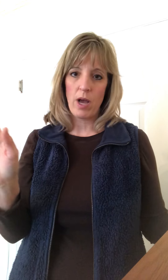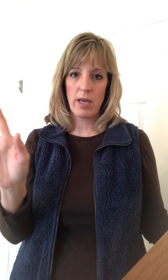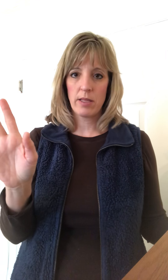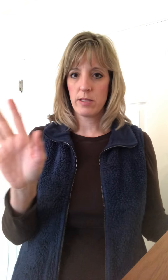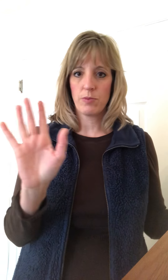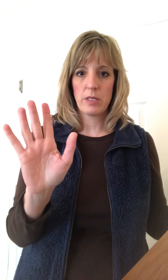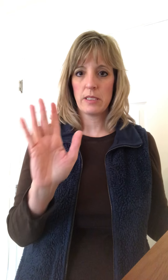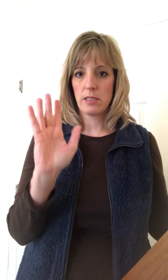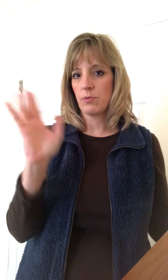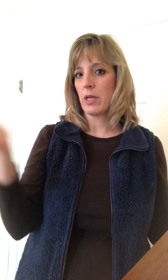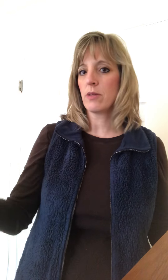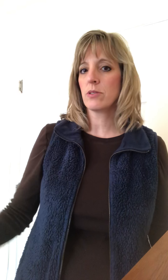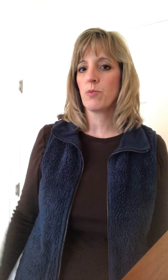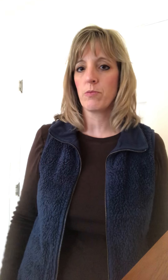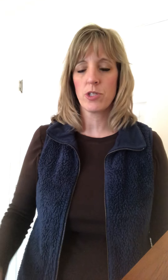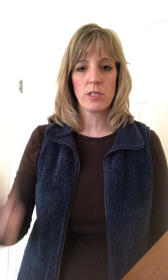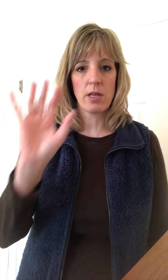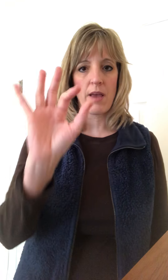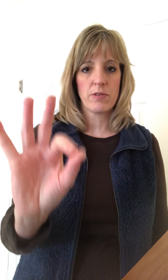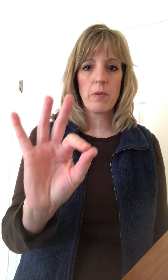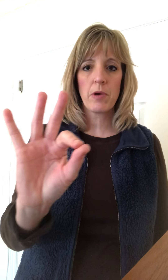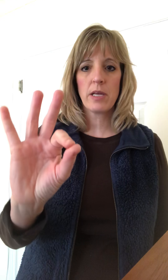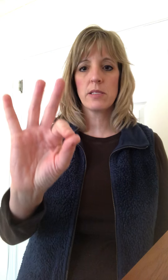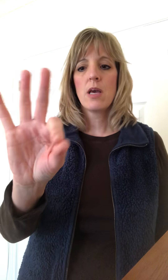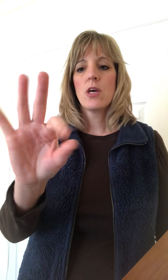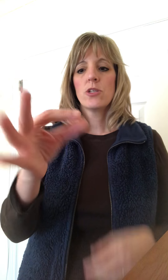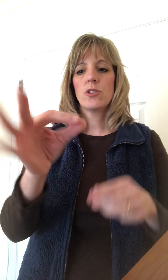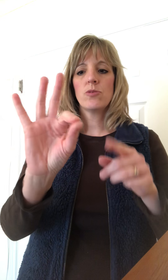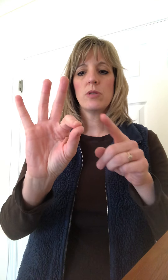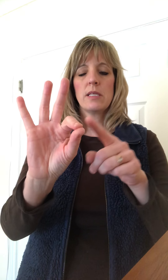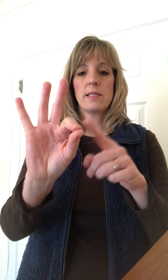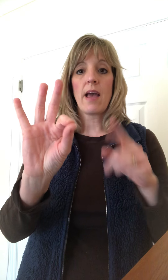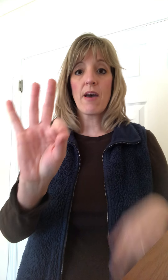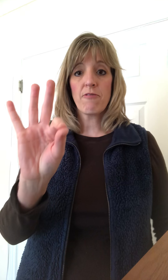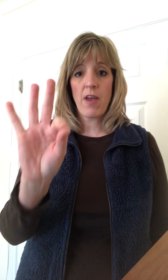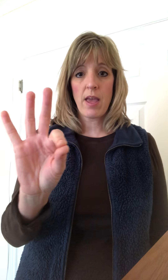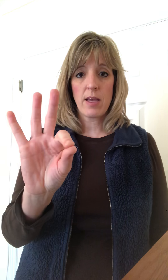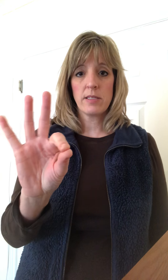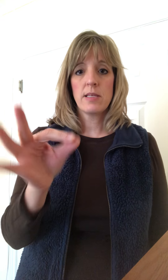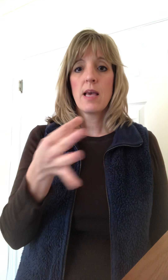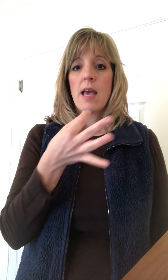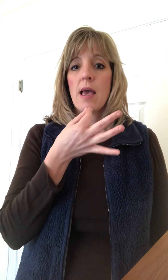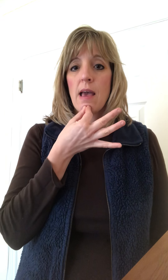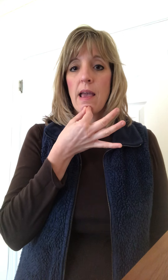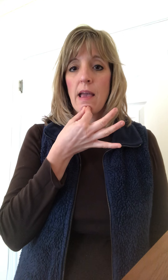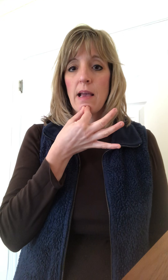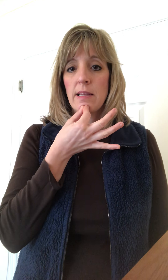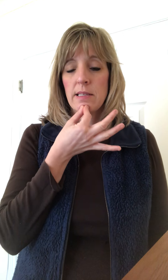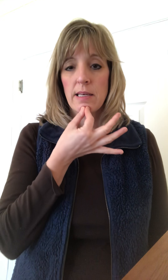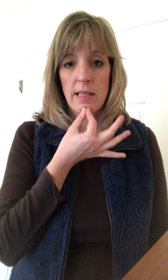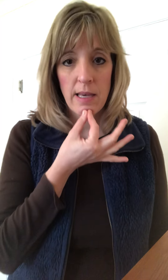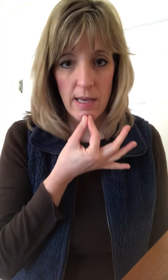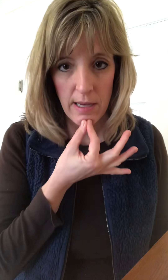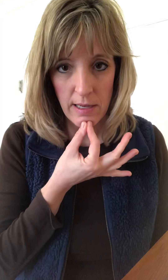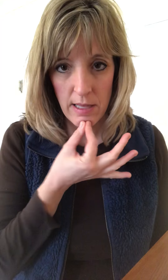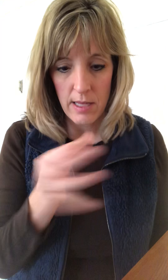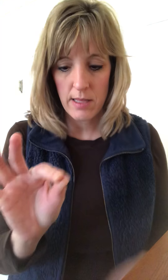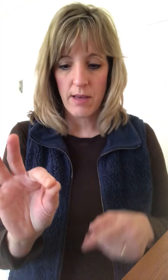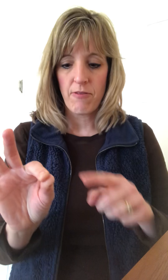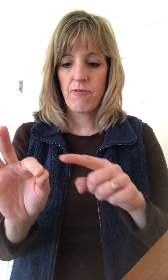why this one is this way either. It's one we're just gonna have to memorize. Soon is the F hand, and the